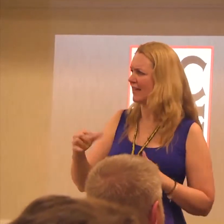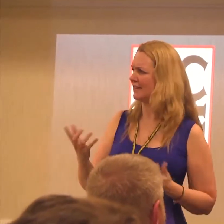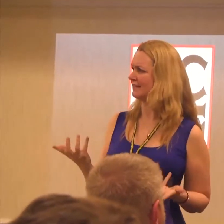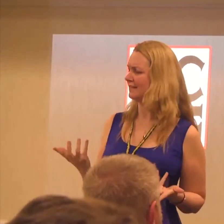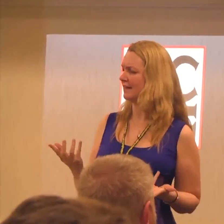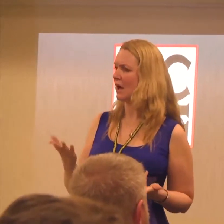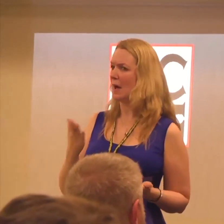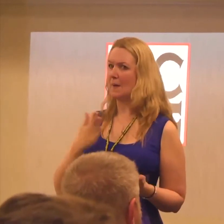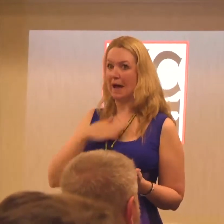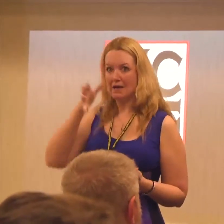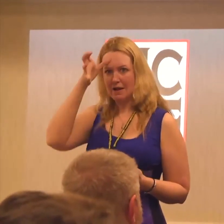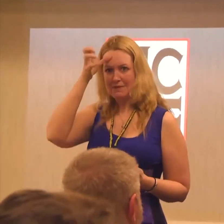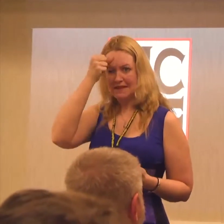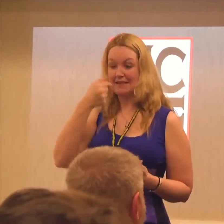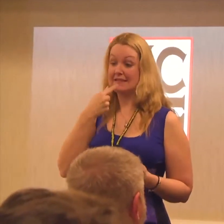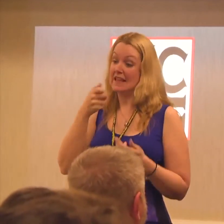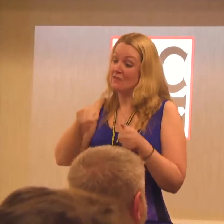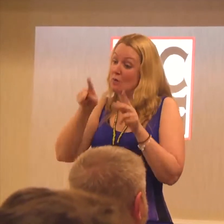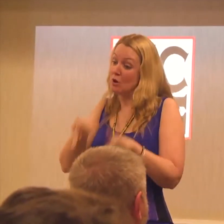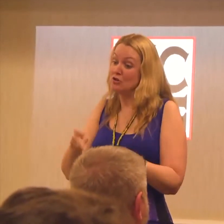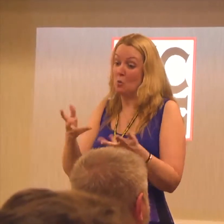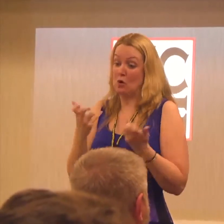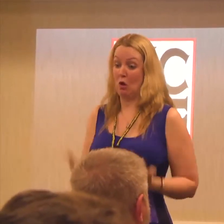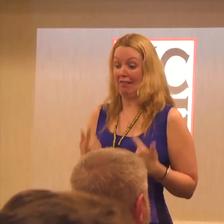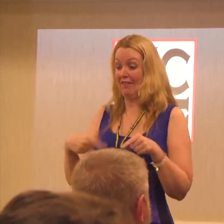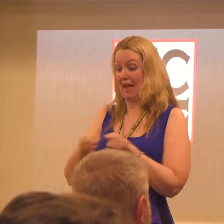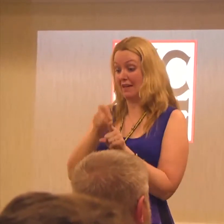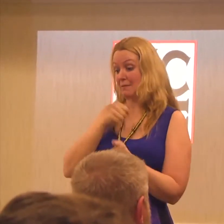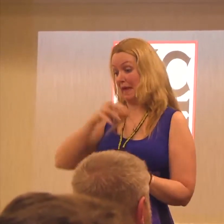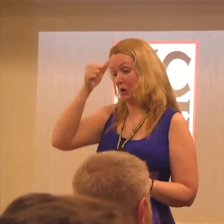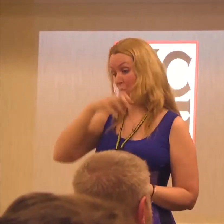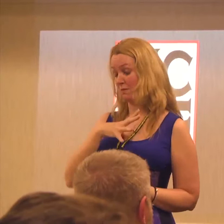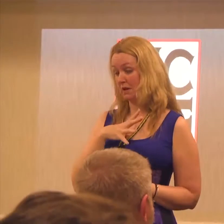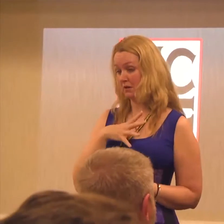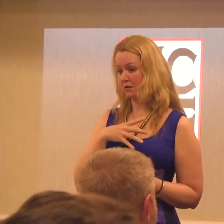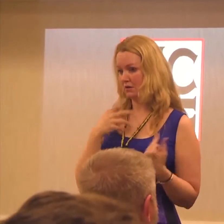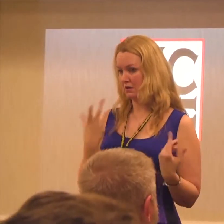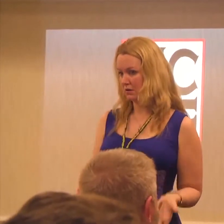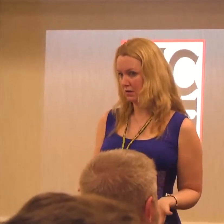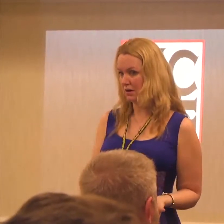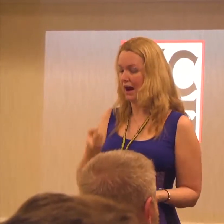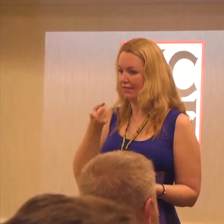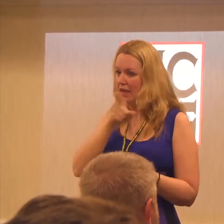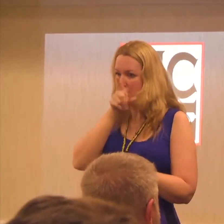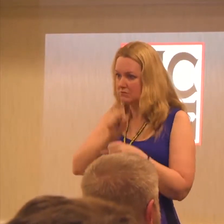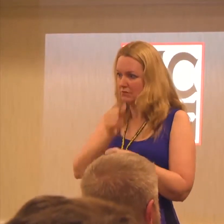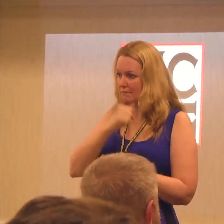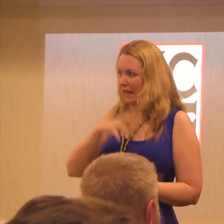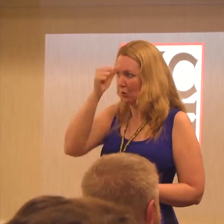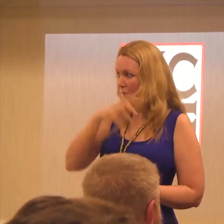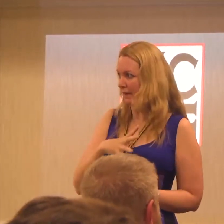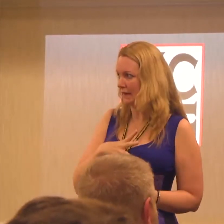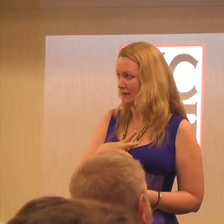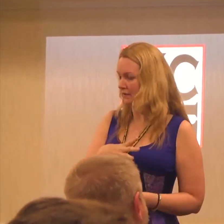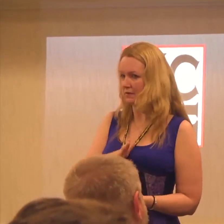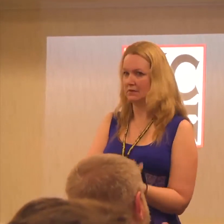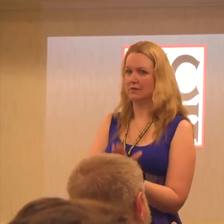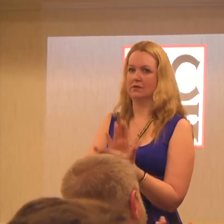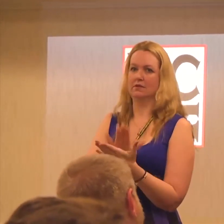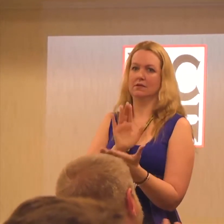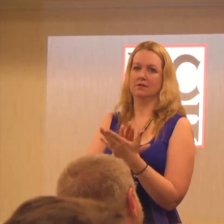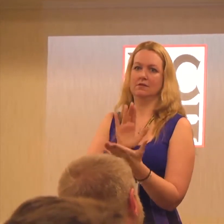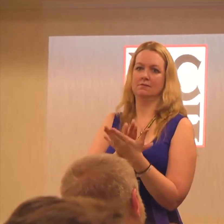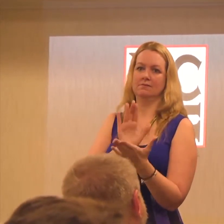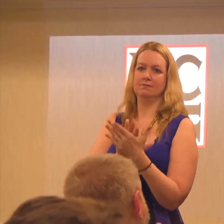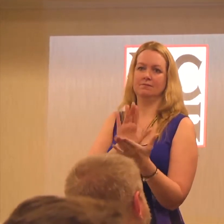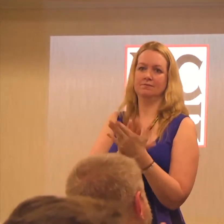My common sense dictates if somebody chooses to live their life as a man or a woman, they are a man or a woman.